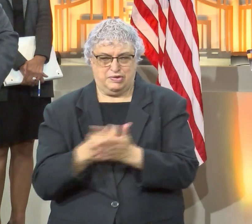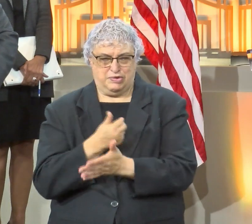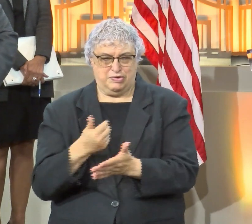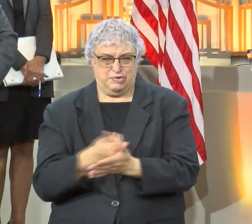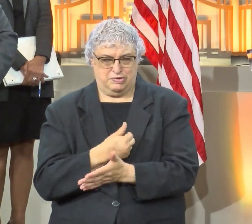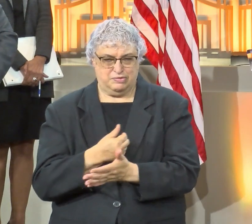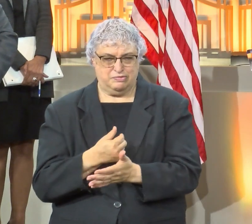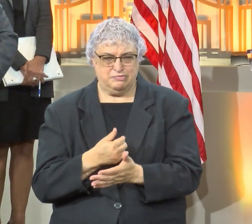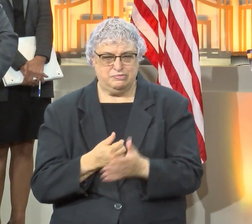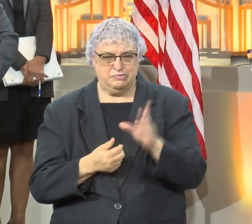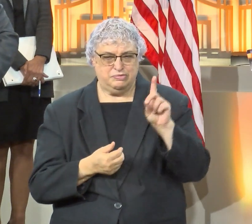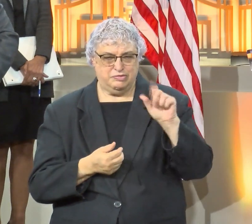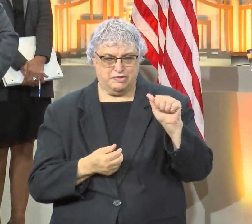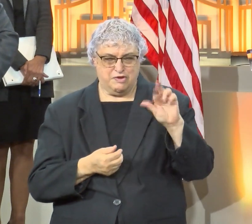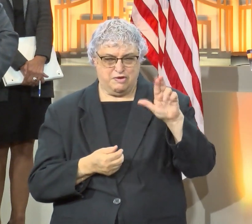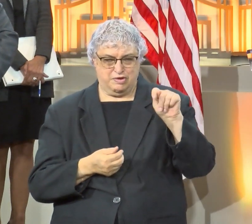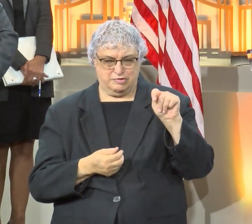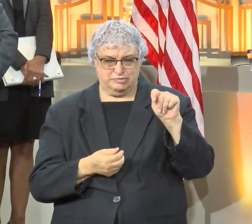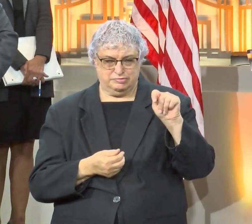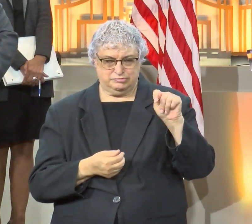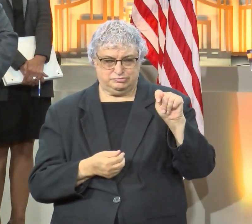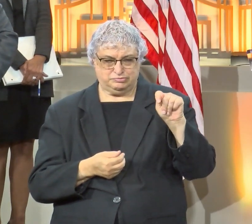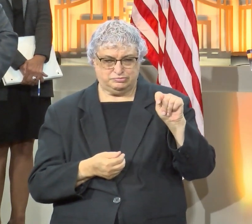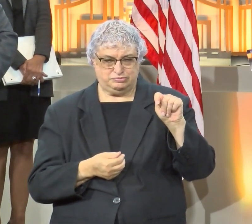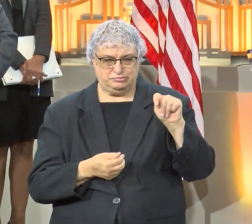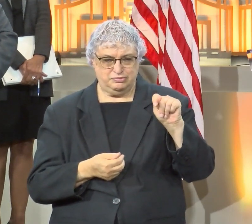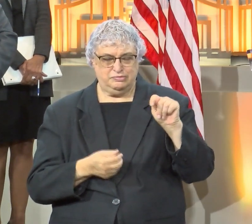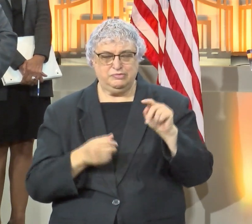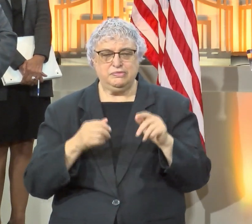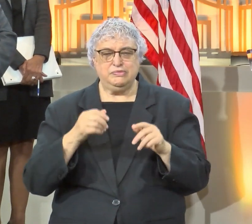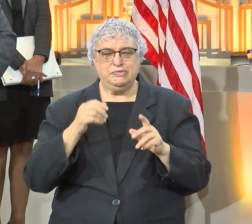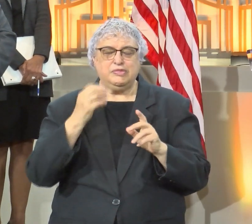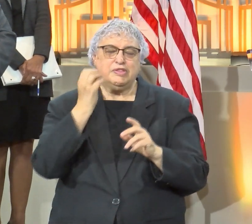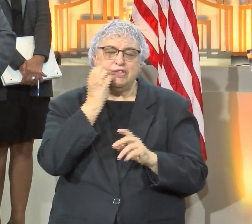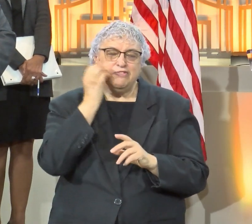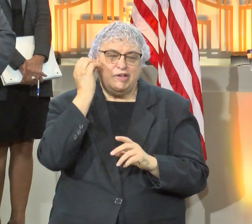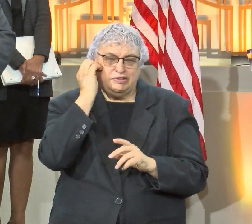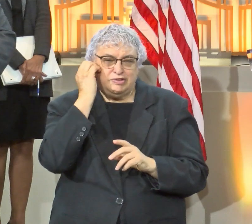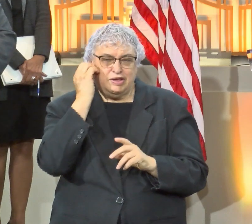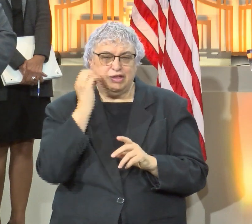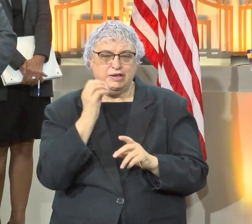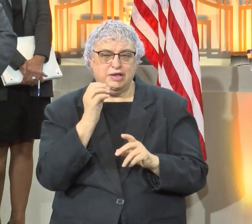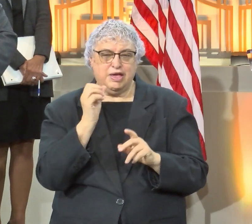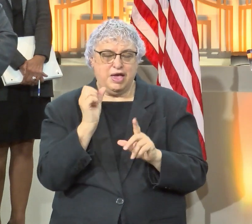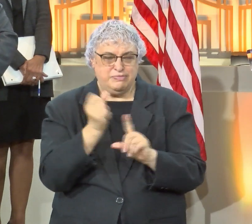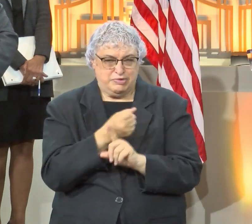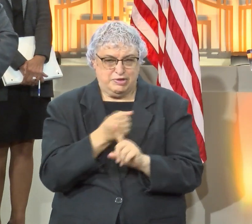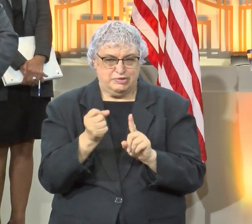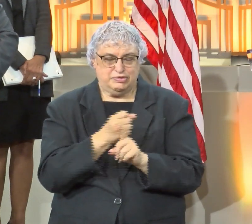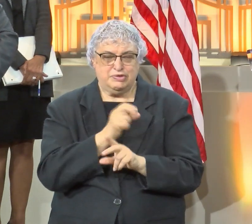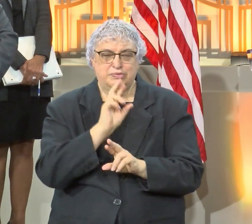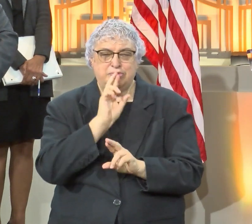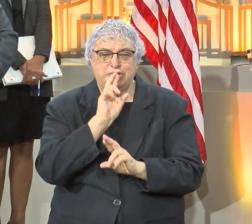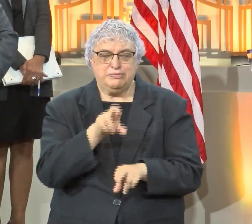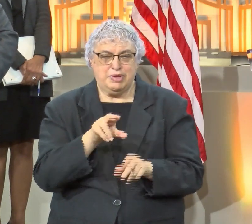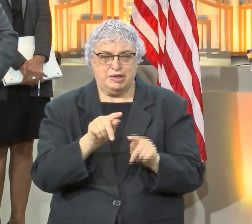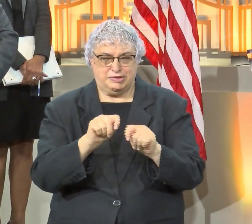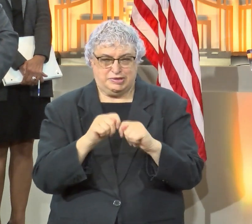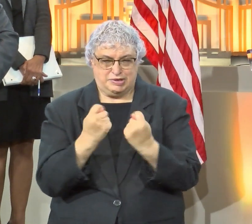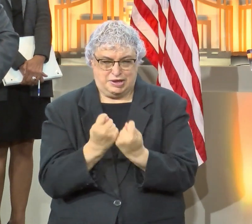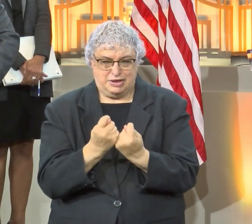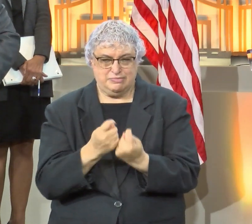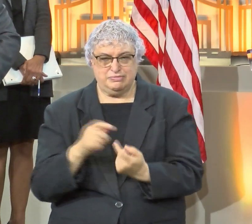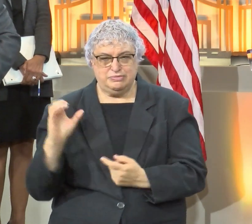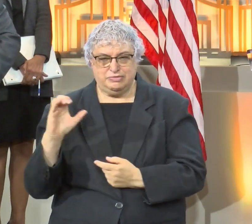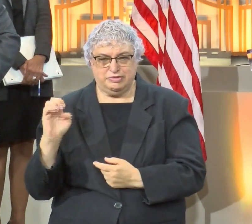arrival, our DART program, and that's the Domestic Abuse Response Team. Our CERT program is